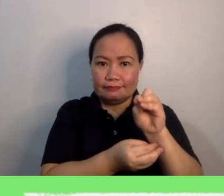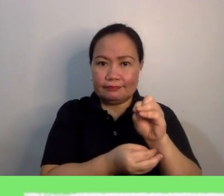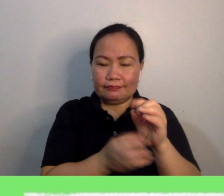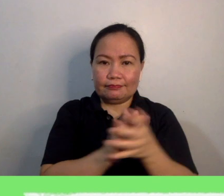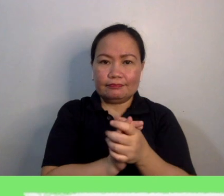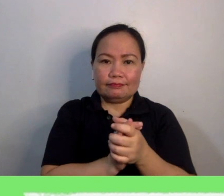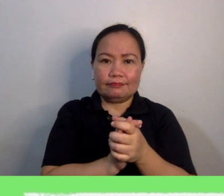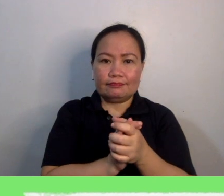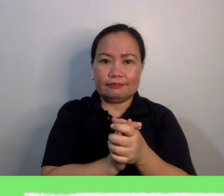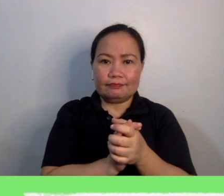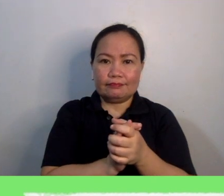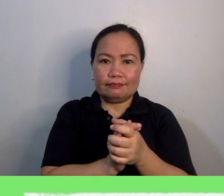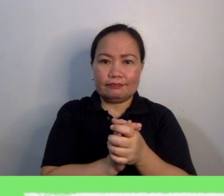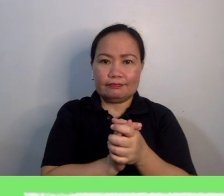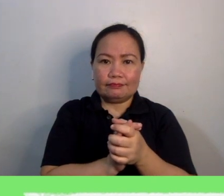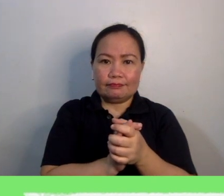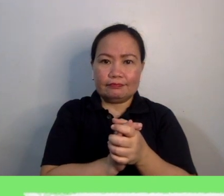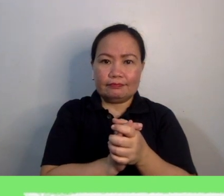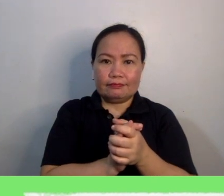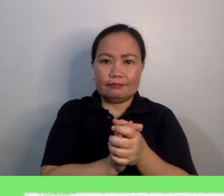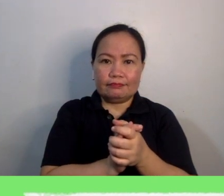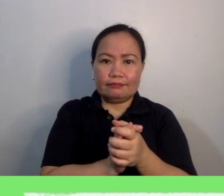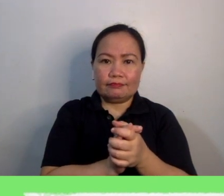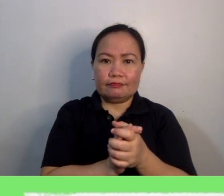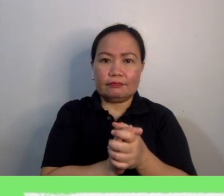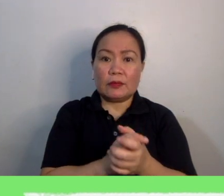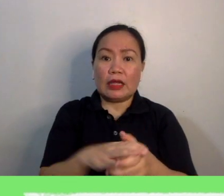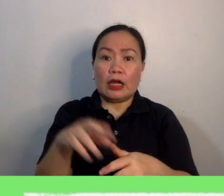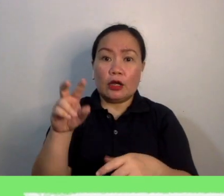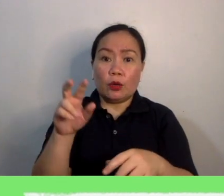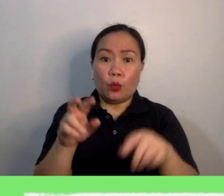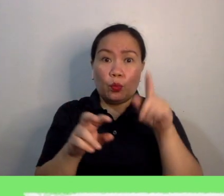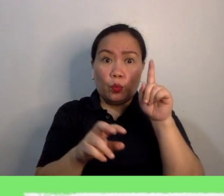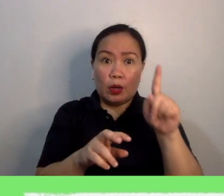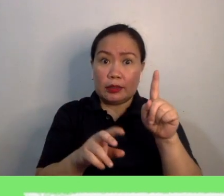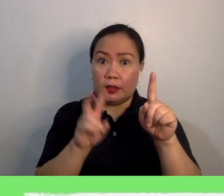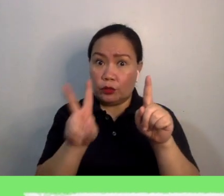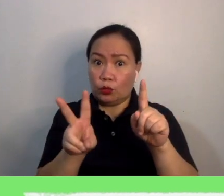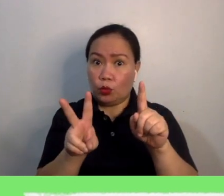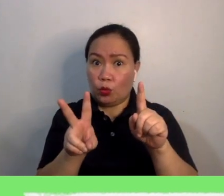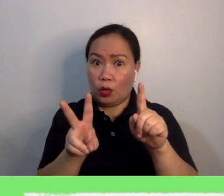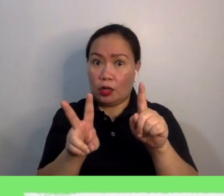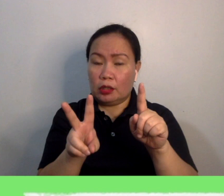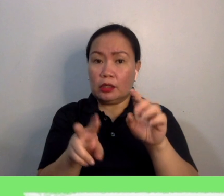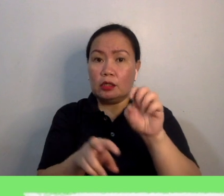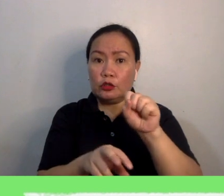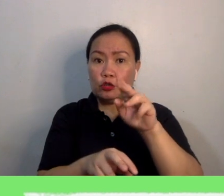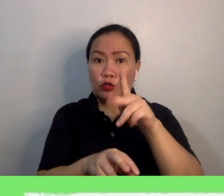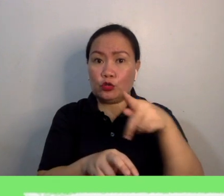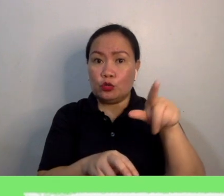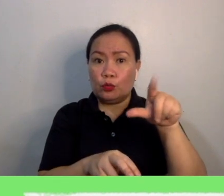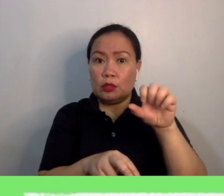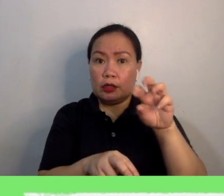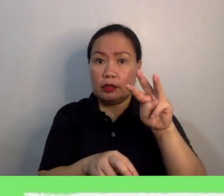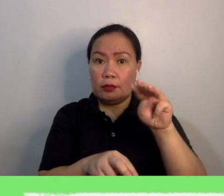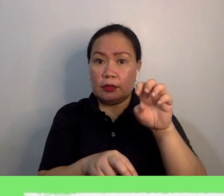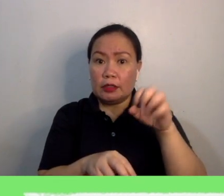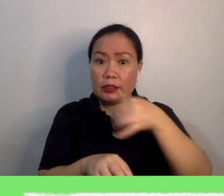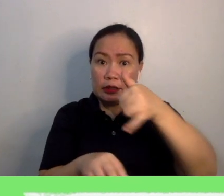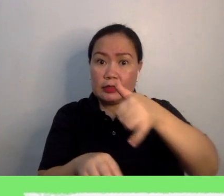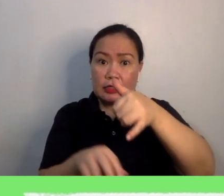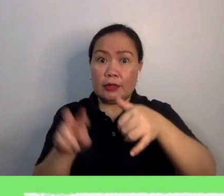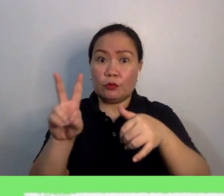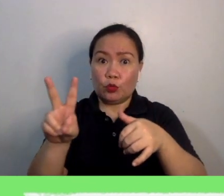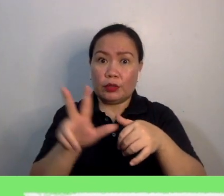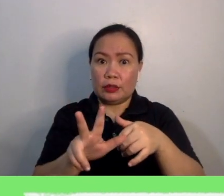So, aside from angle 1 and 2, angle 2 and 3 are also supplementary, as well as 3 and 4, and angle 1 and